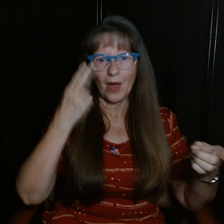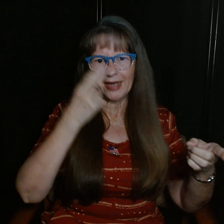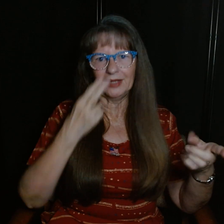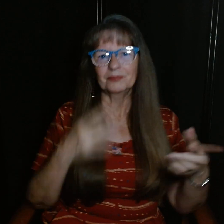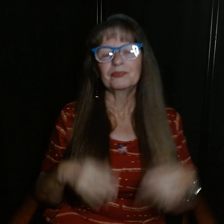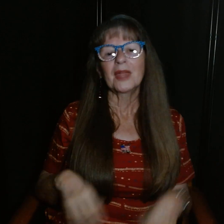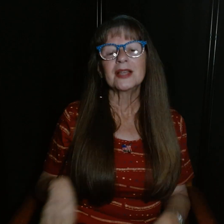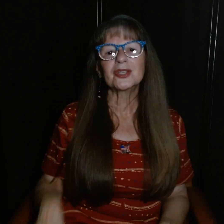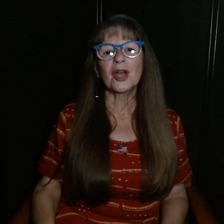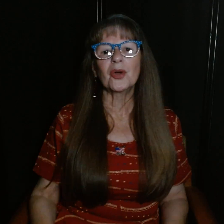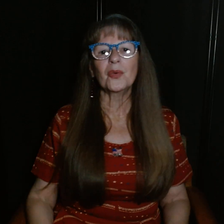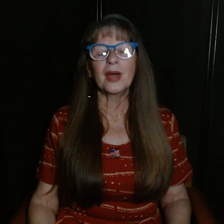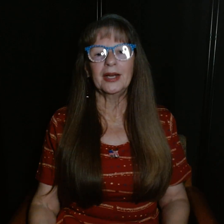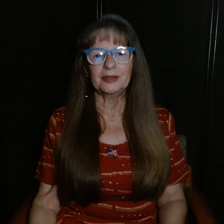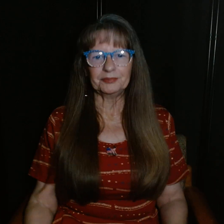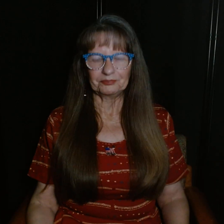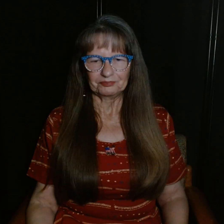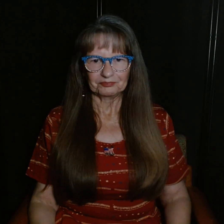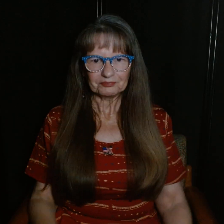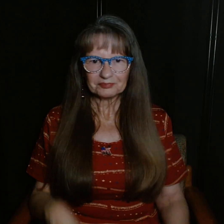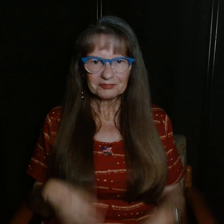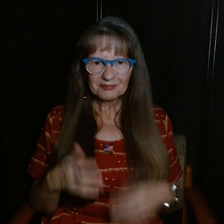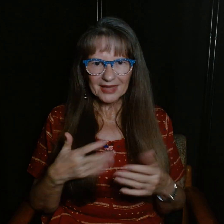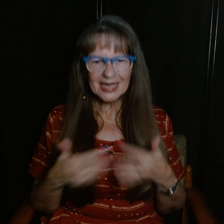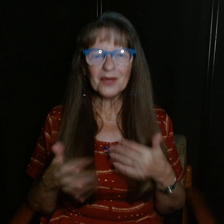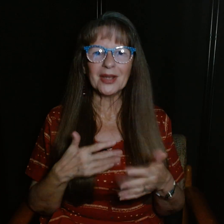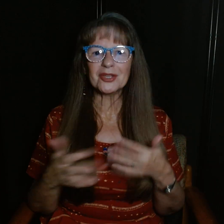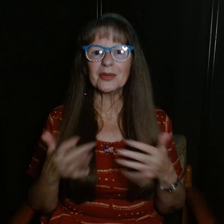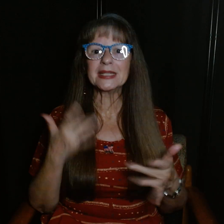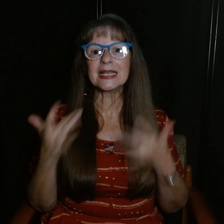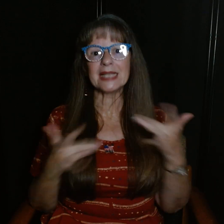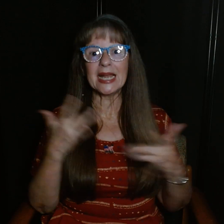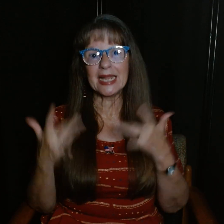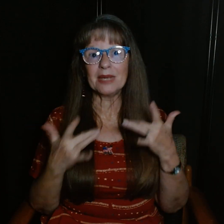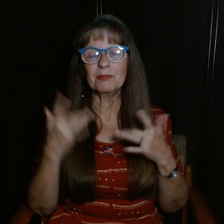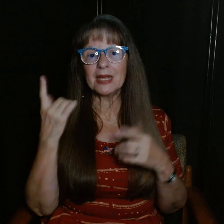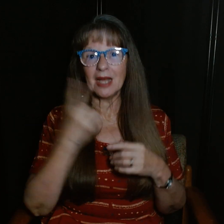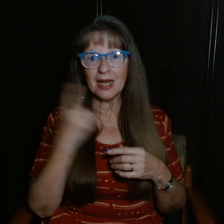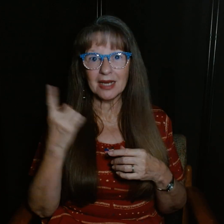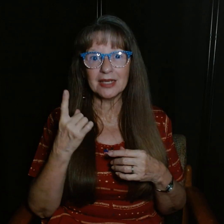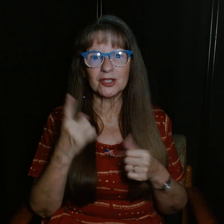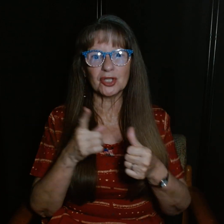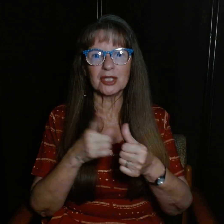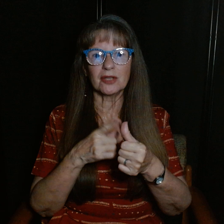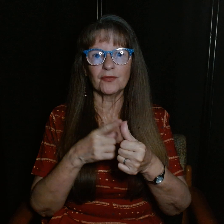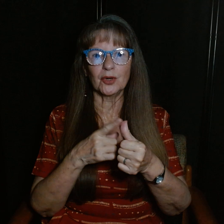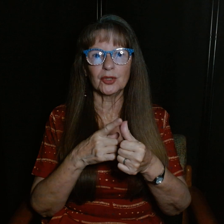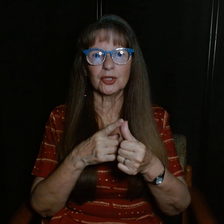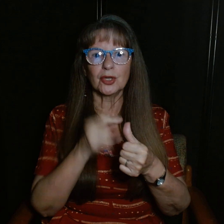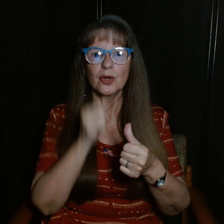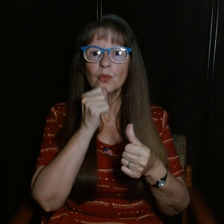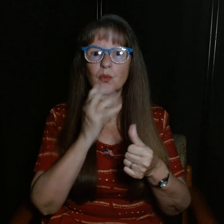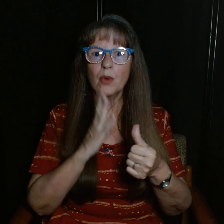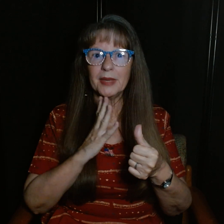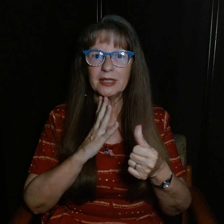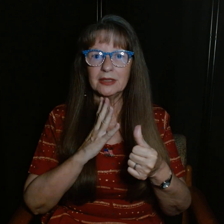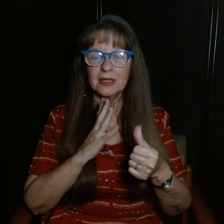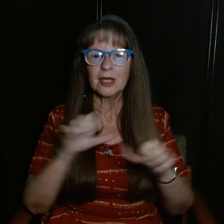Hawaii. So, anyway, so it's exciting because she's the first woman